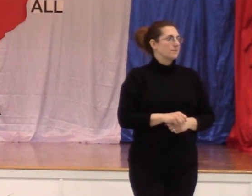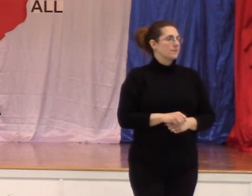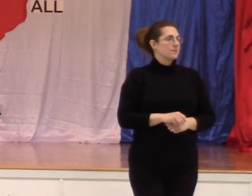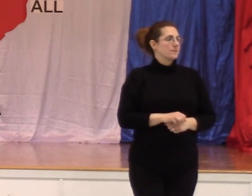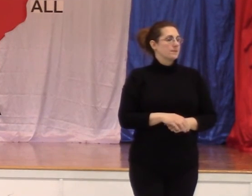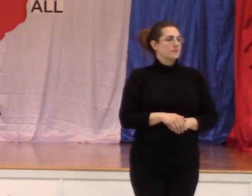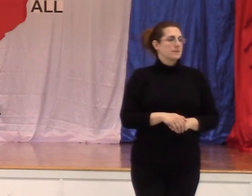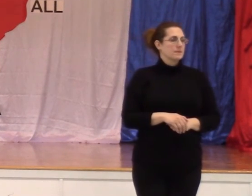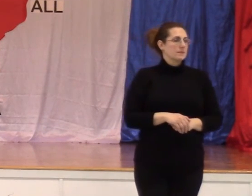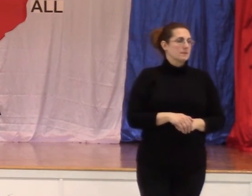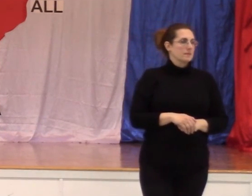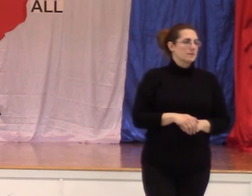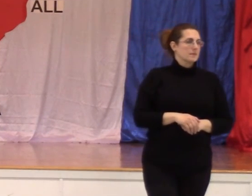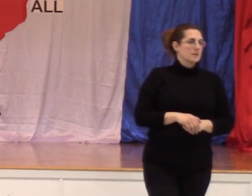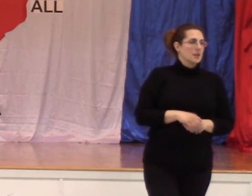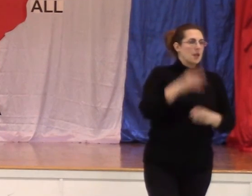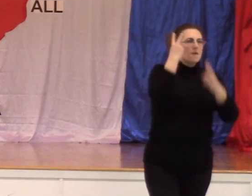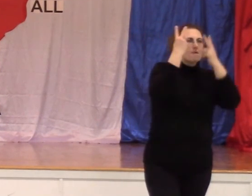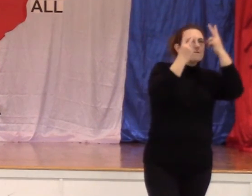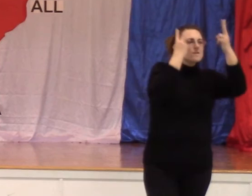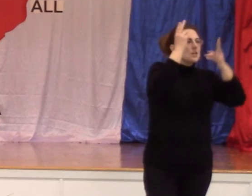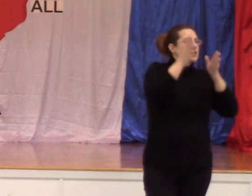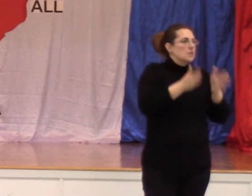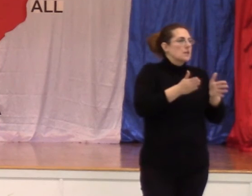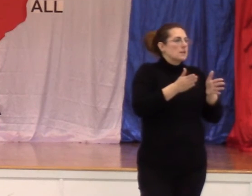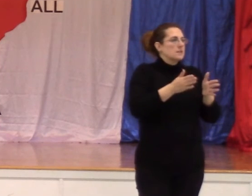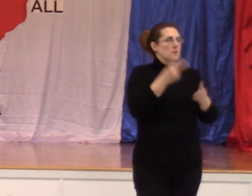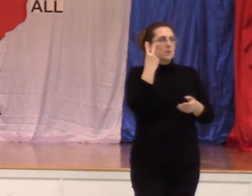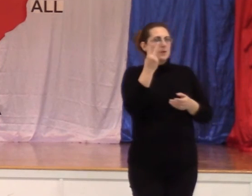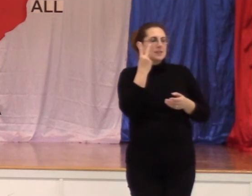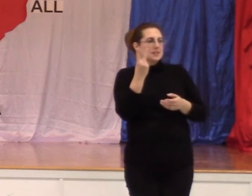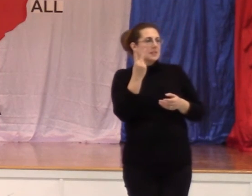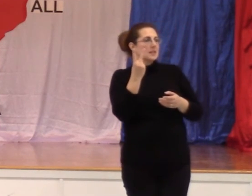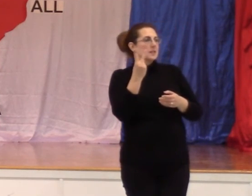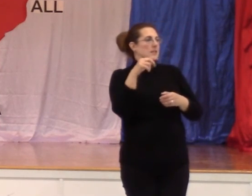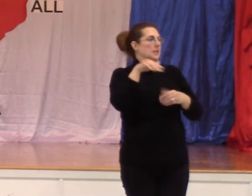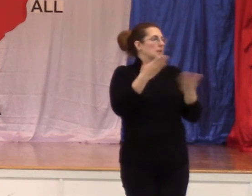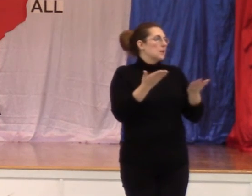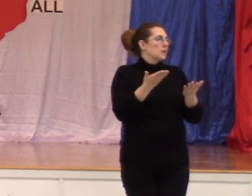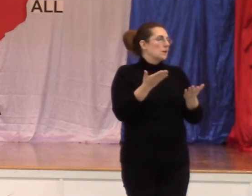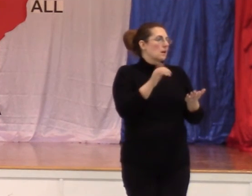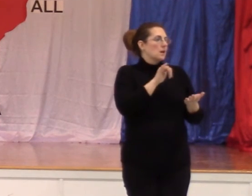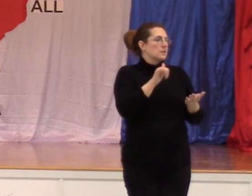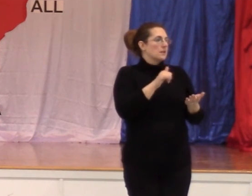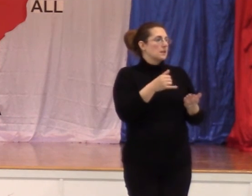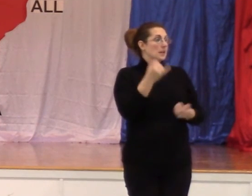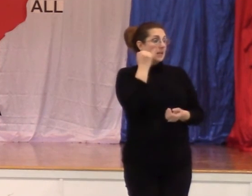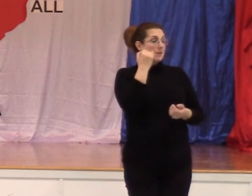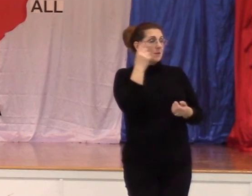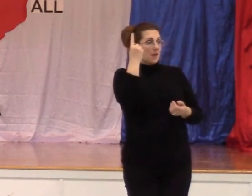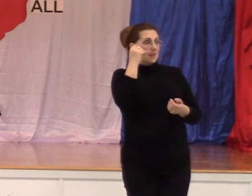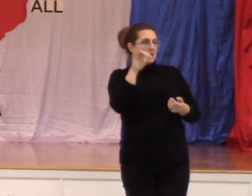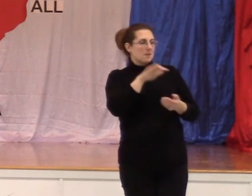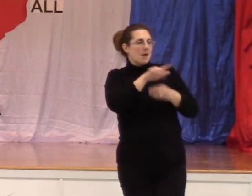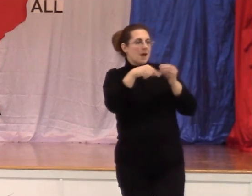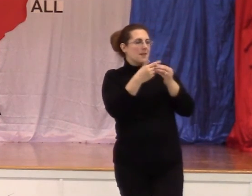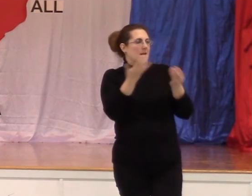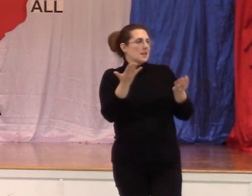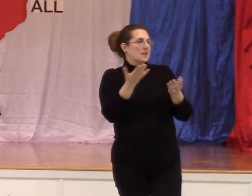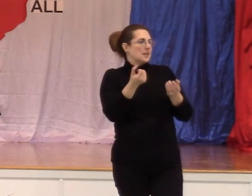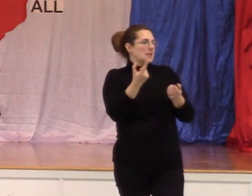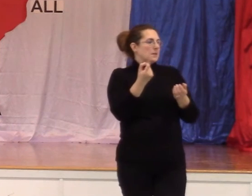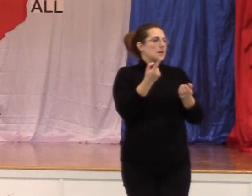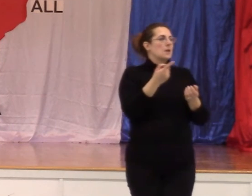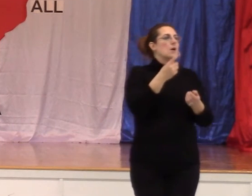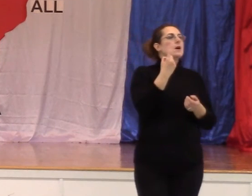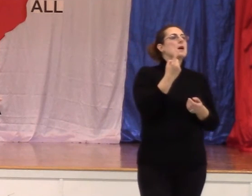Okay? The visionaries and so forth, you see that all over in the synod as well. If you ever want to think about that a little bit, especially those pastors out